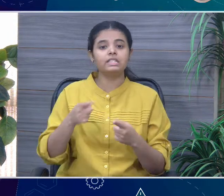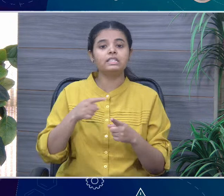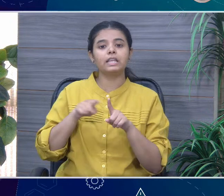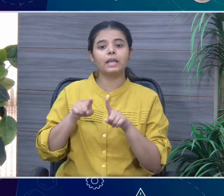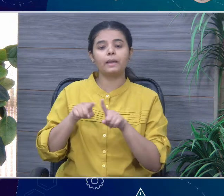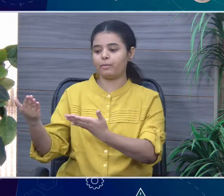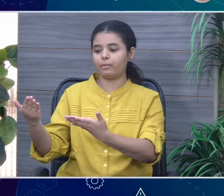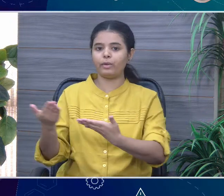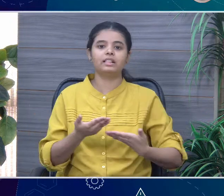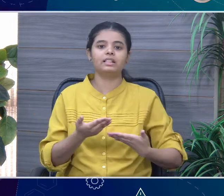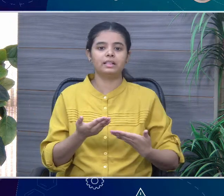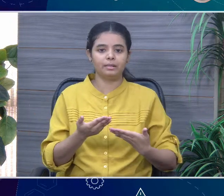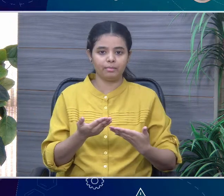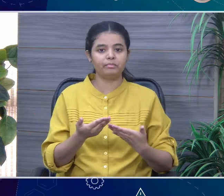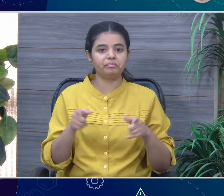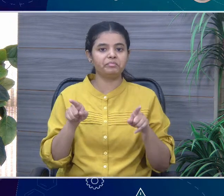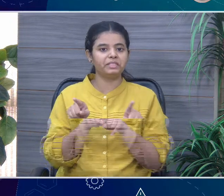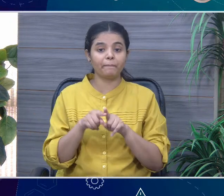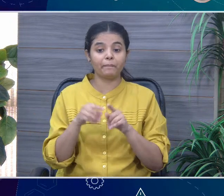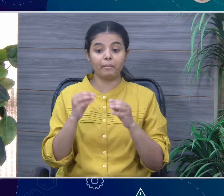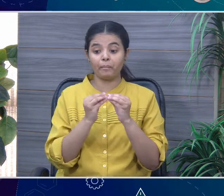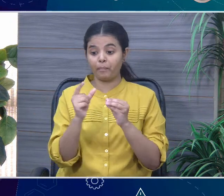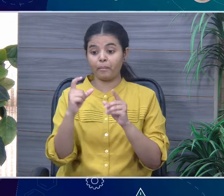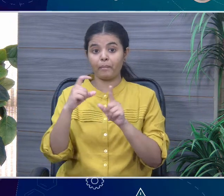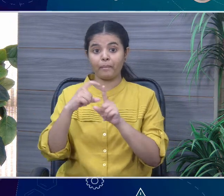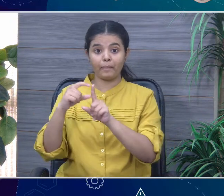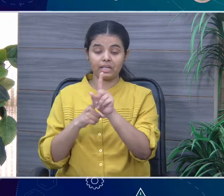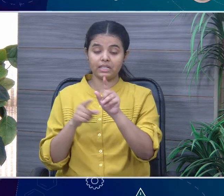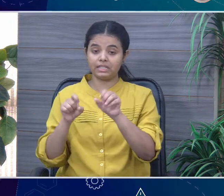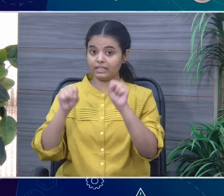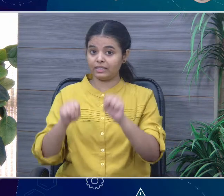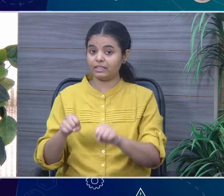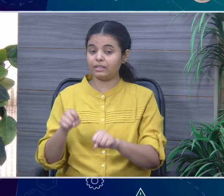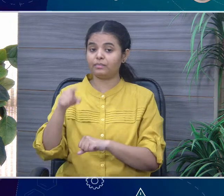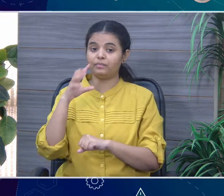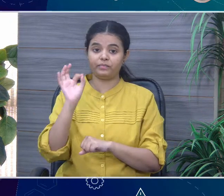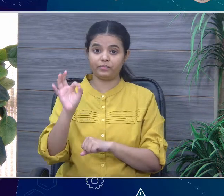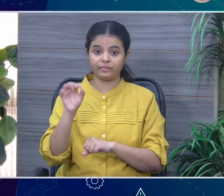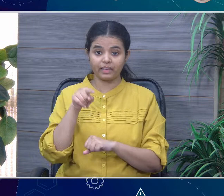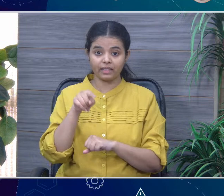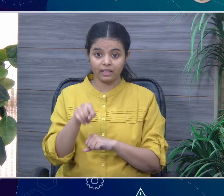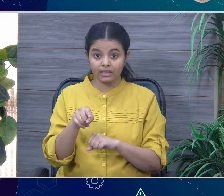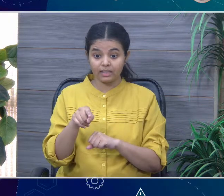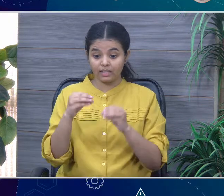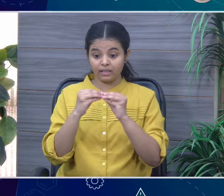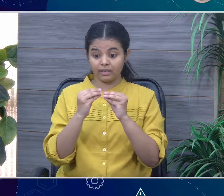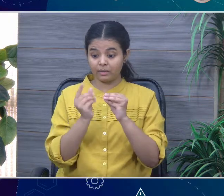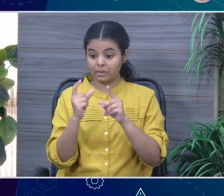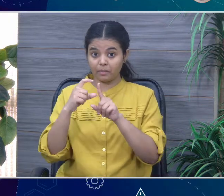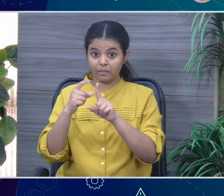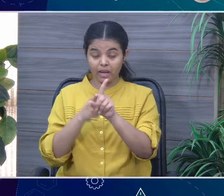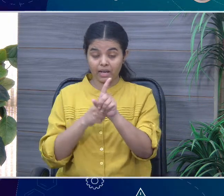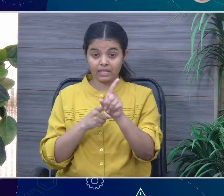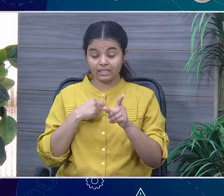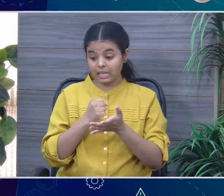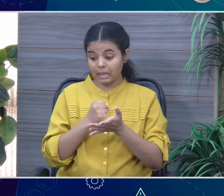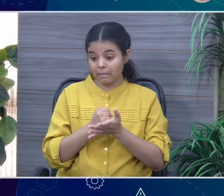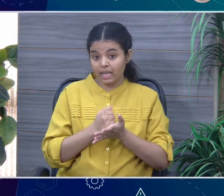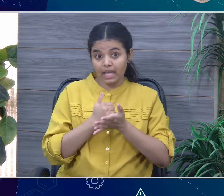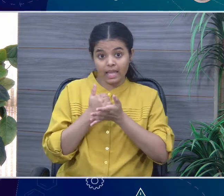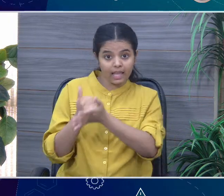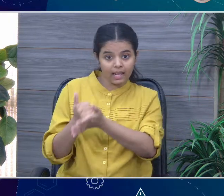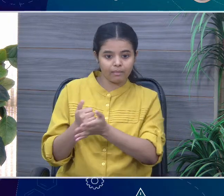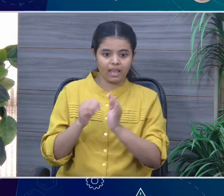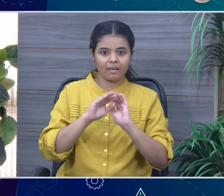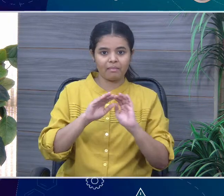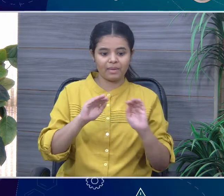system becomes very important, because the buddy would not only help these children to settle in the school,